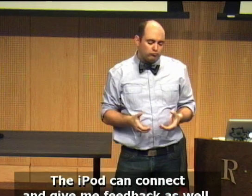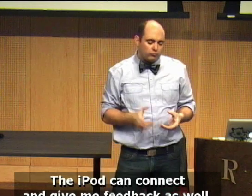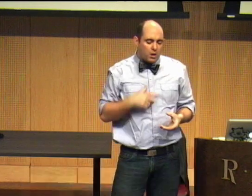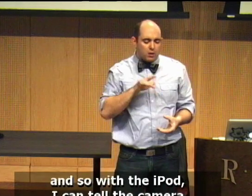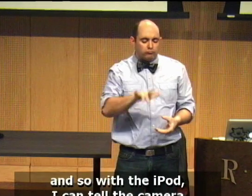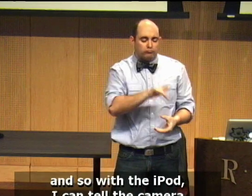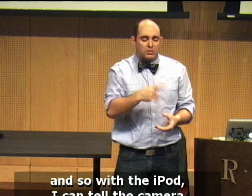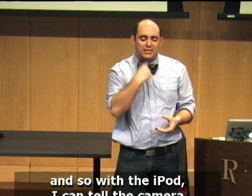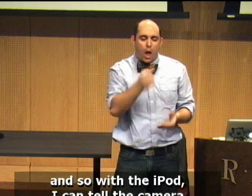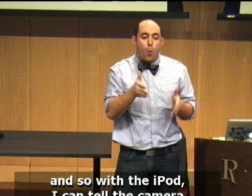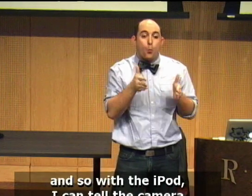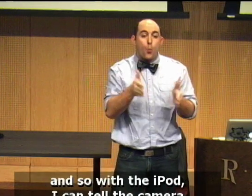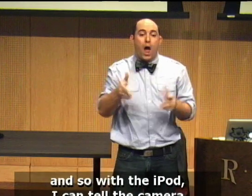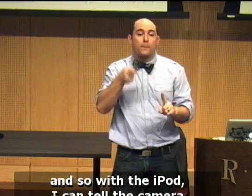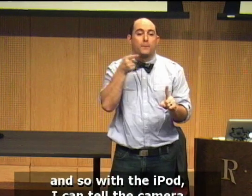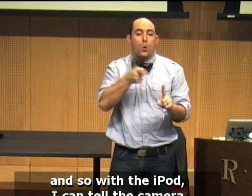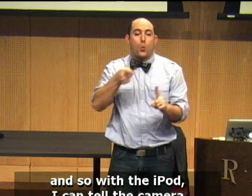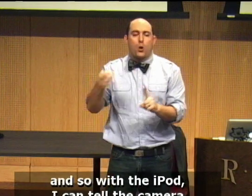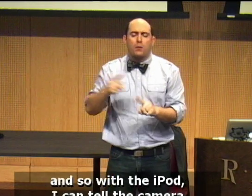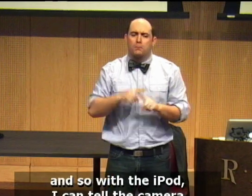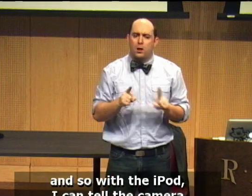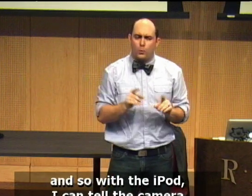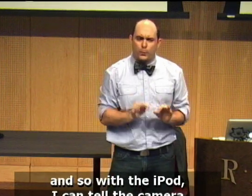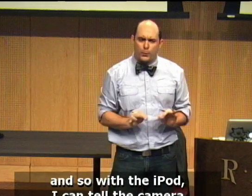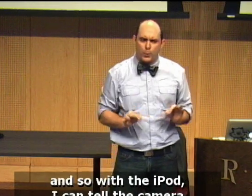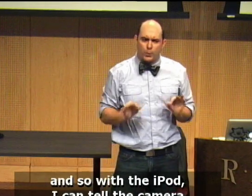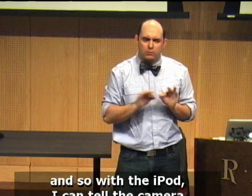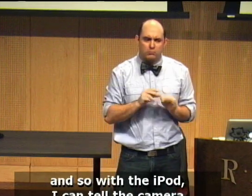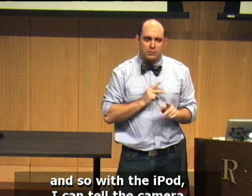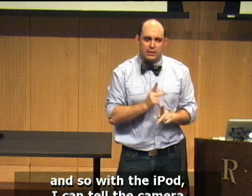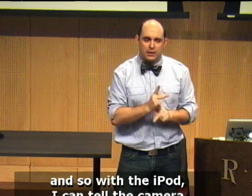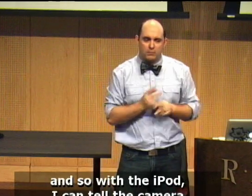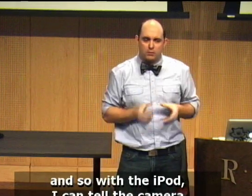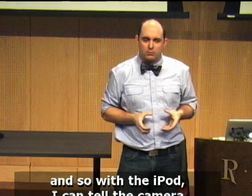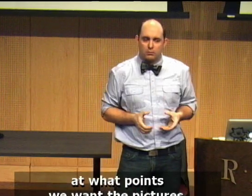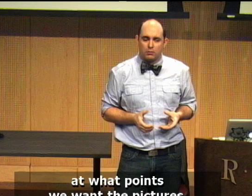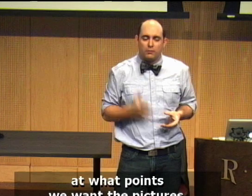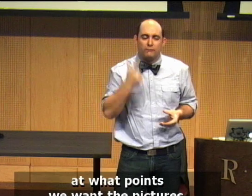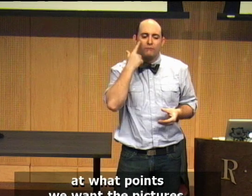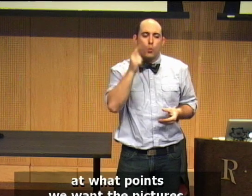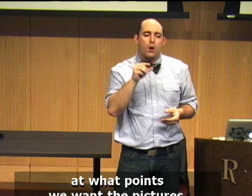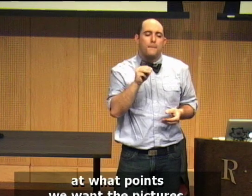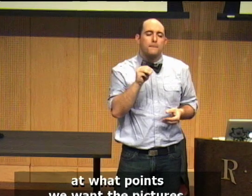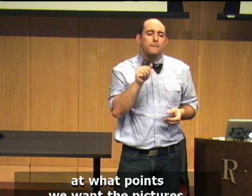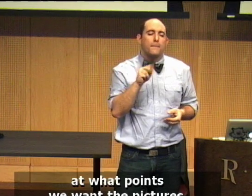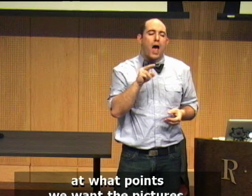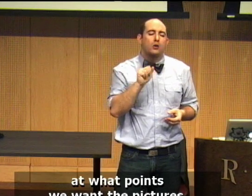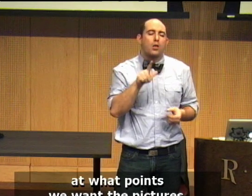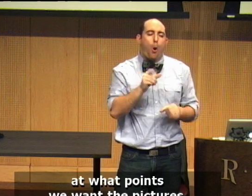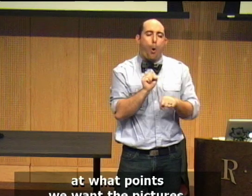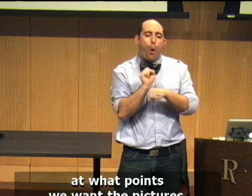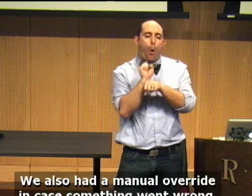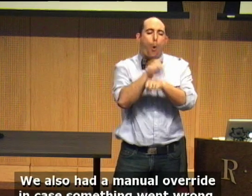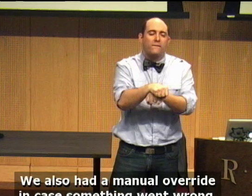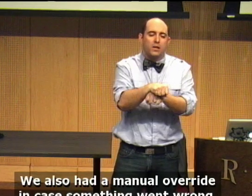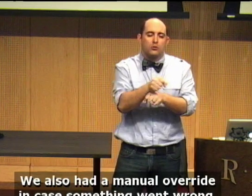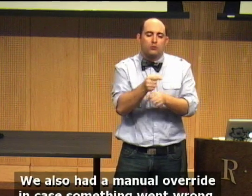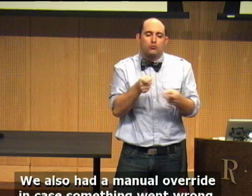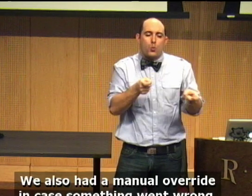And so with the iPod, I can tell the camera at what points we want the pictures. But we also had